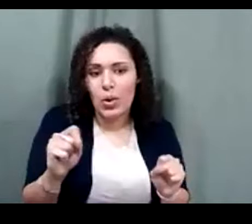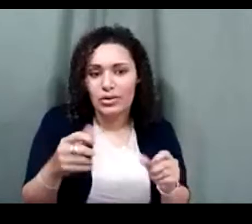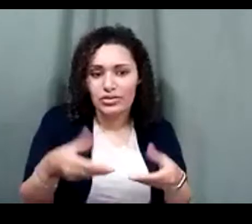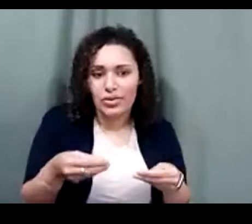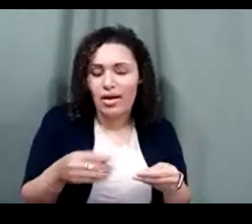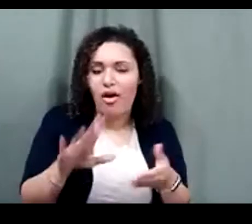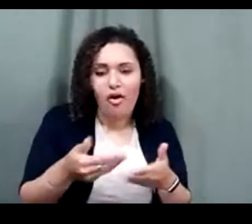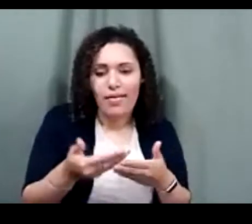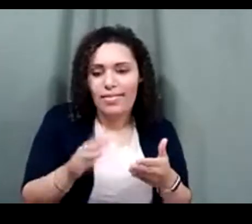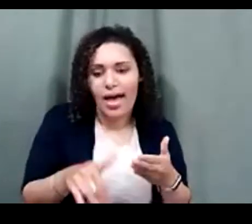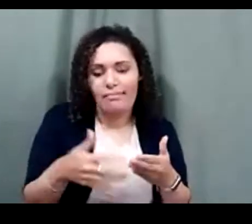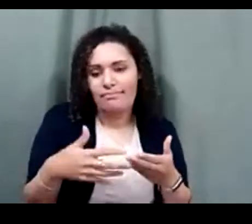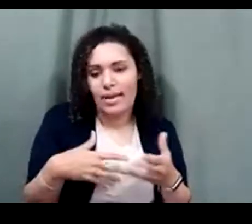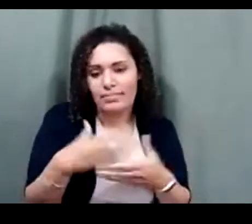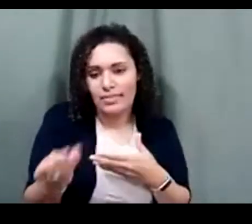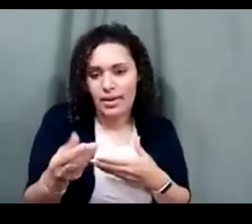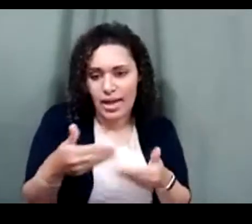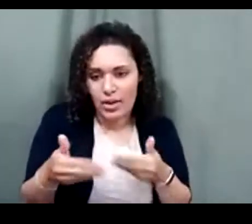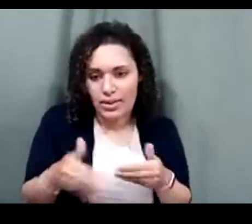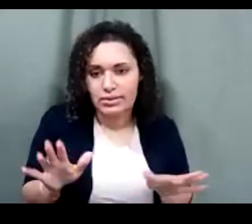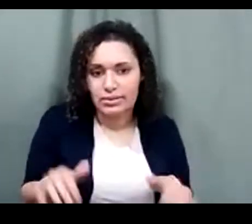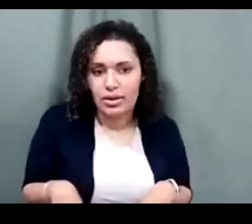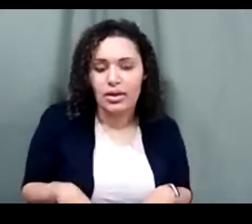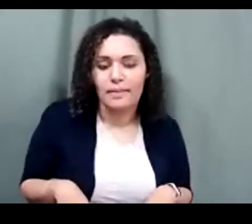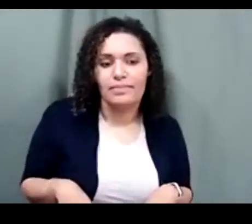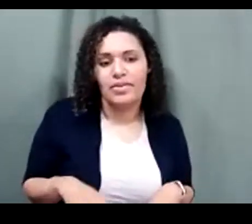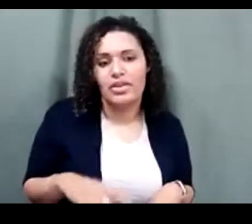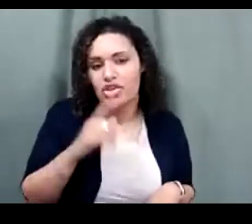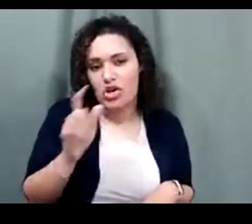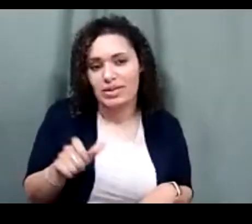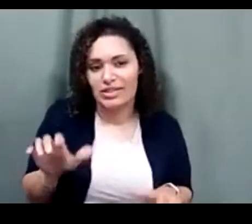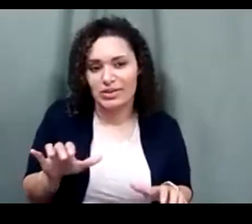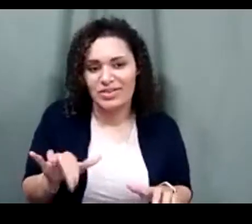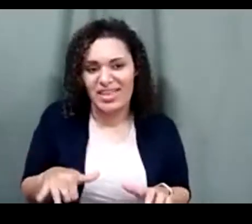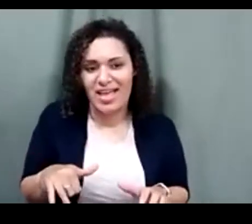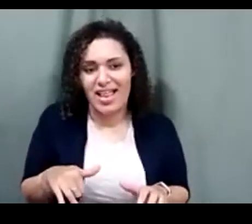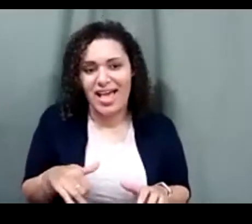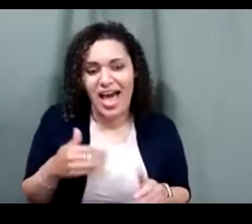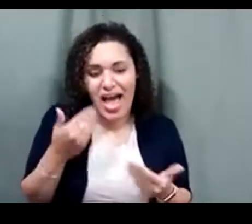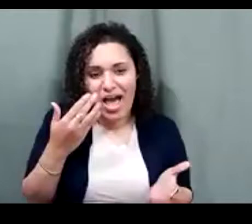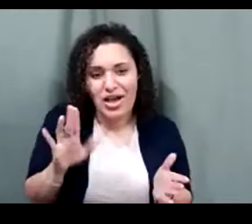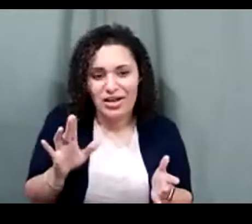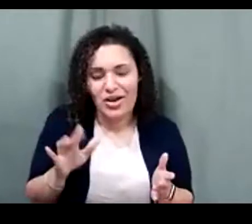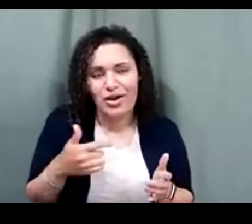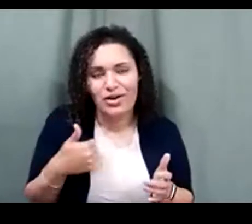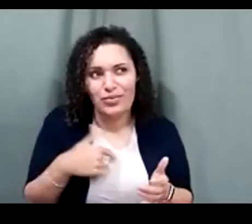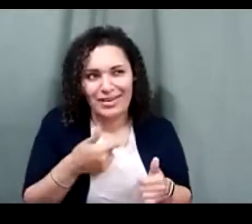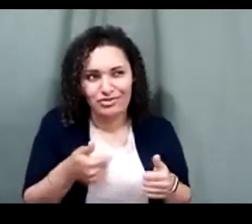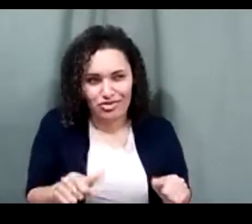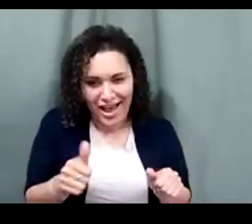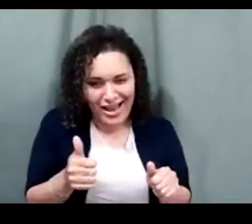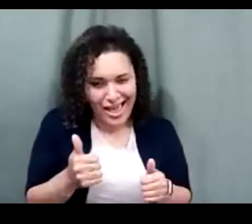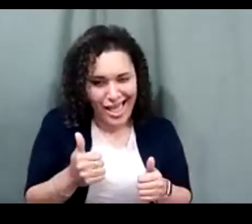anyway. You don't really need to do it. And I'm not sure where we are on that. We've tried everything. Now we kind